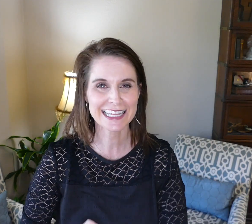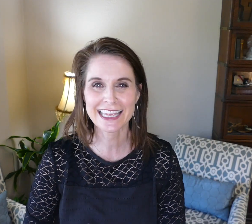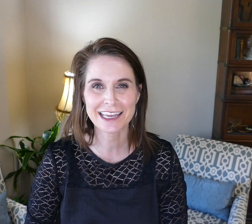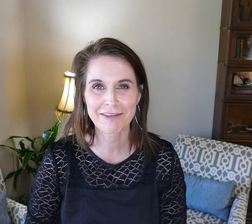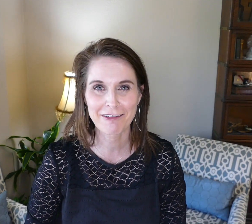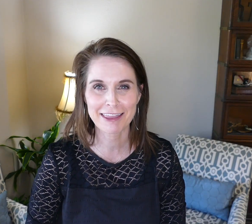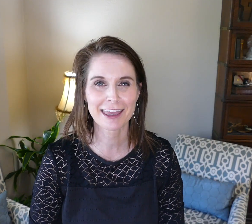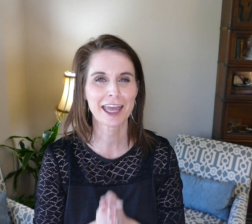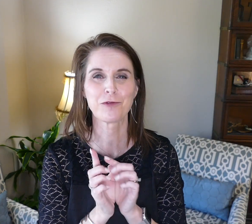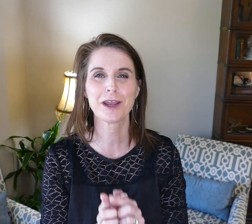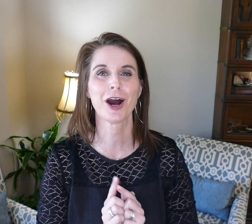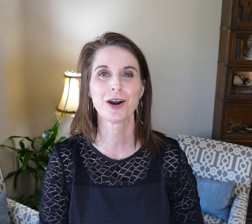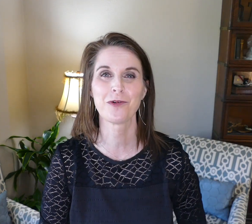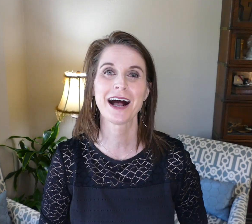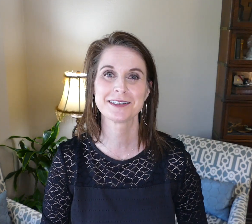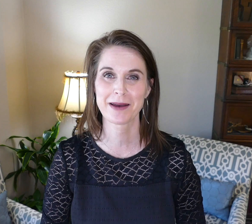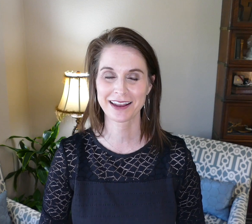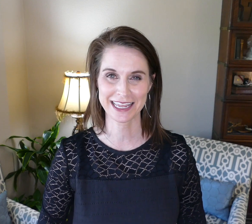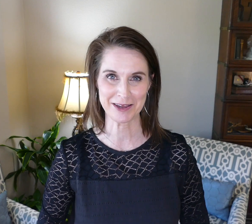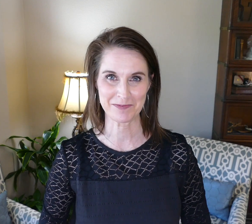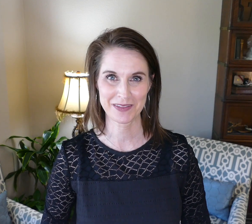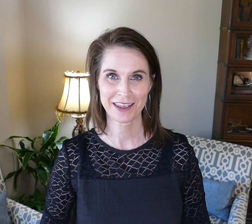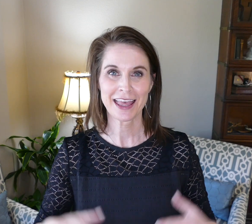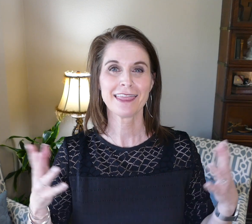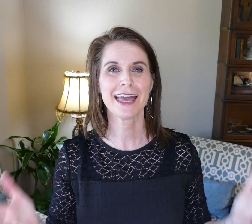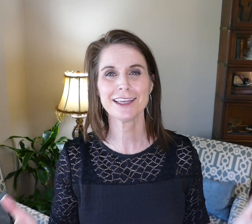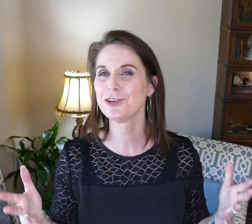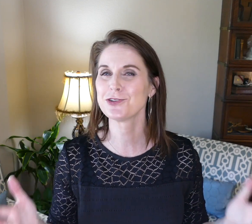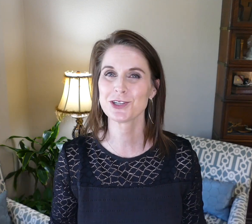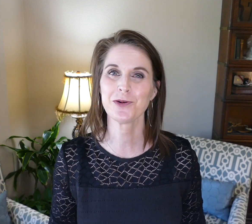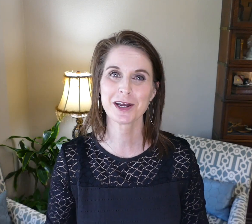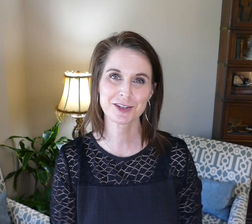is the king of everything, and we are wild about him. Thank you so much for